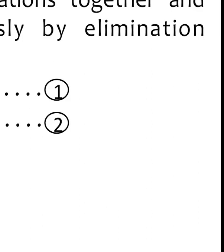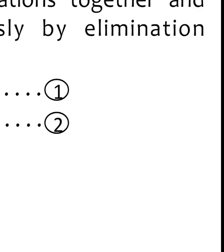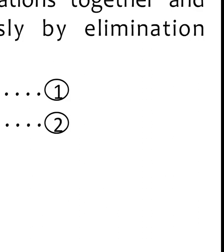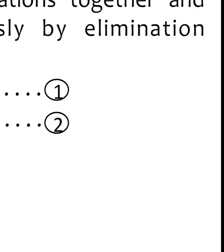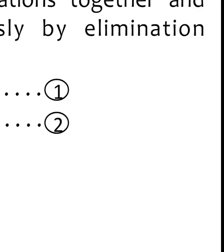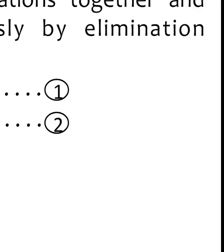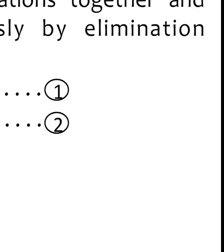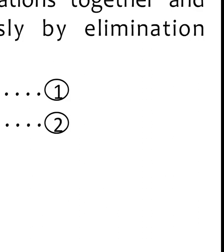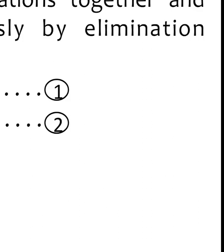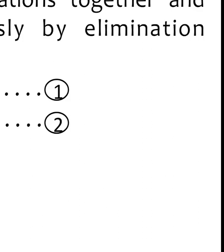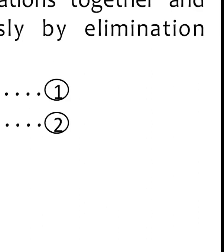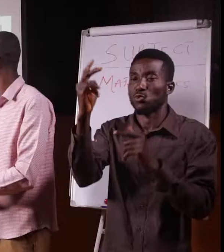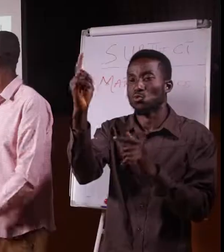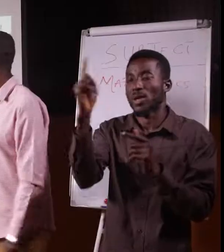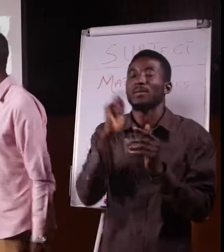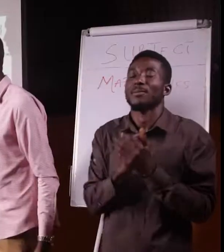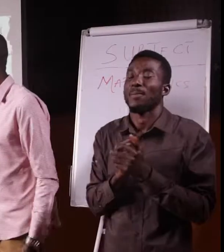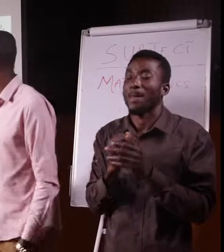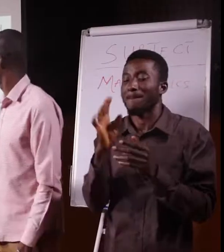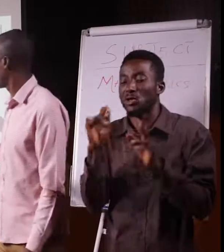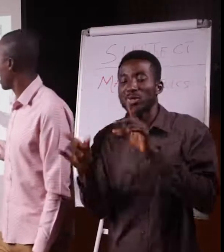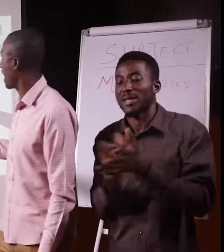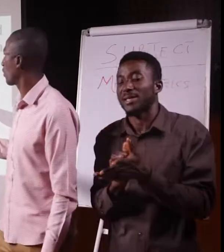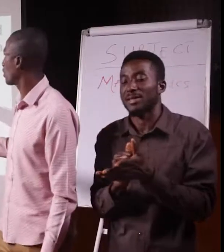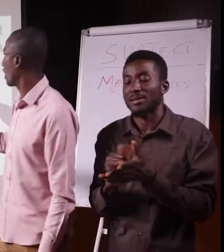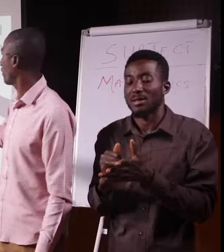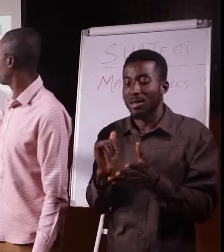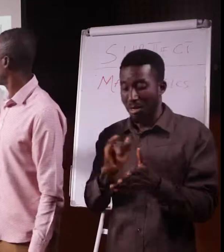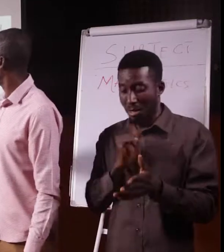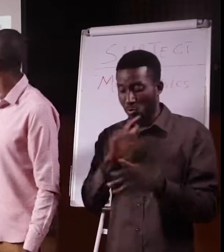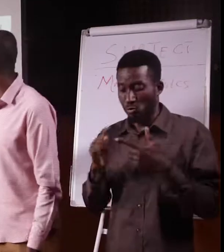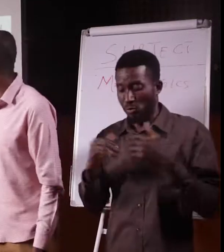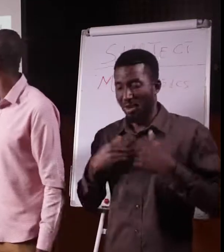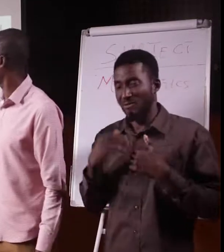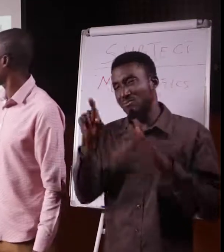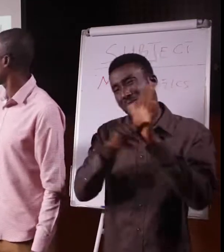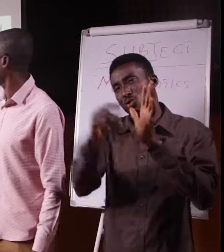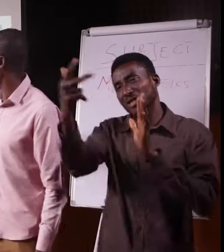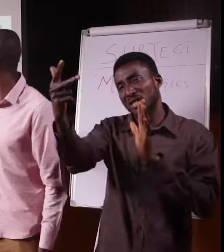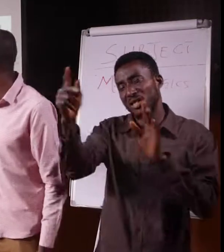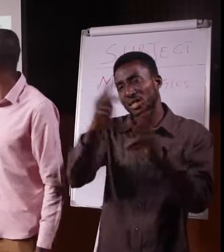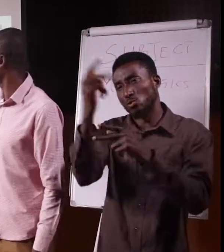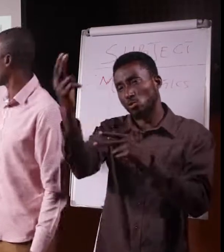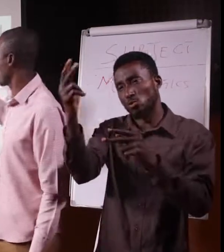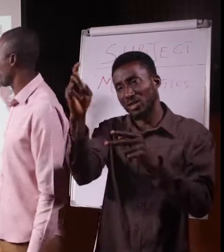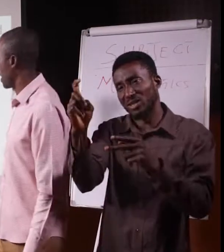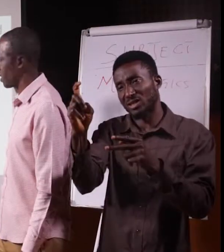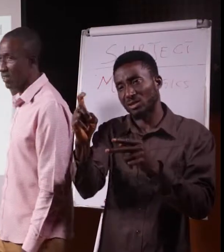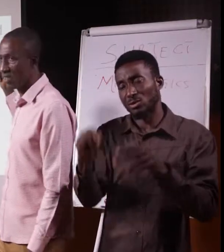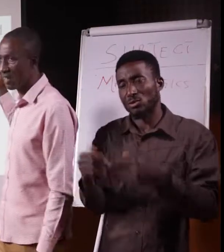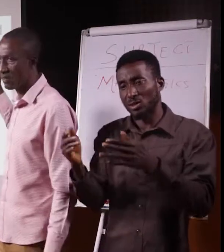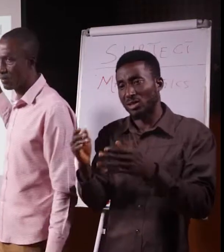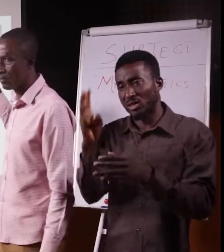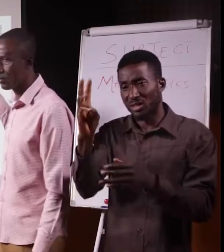of y in equation 1. By doing that, I am going to have minus 3 times 2x will give me